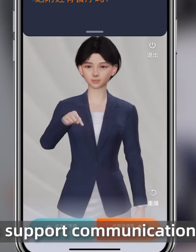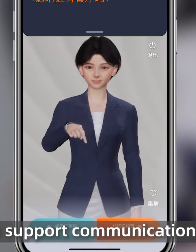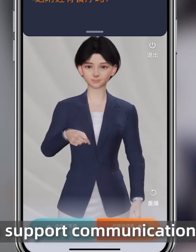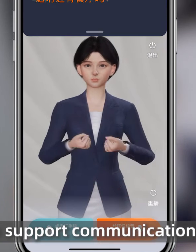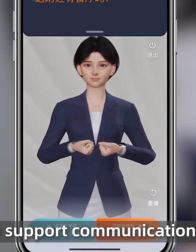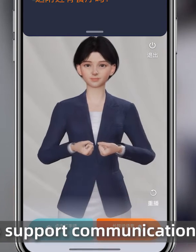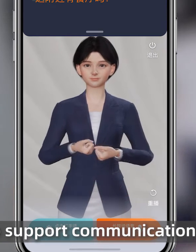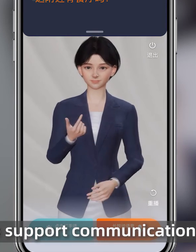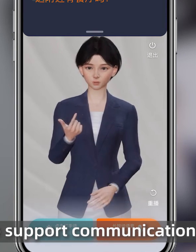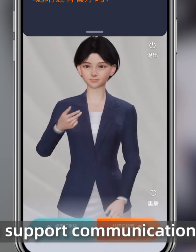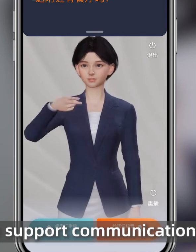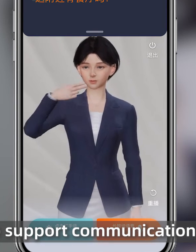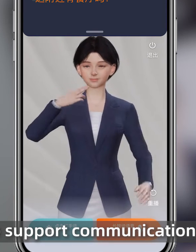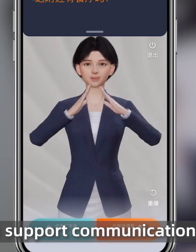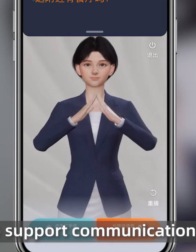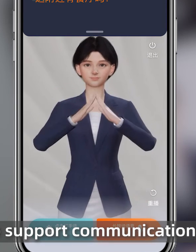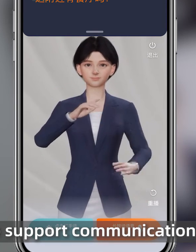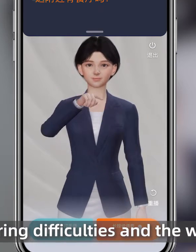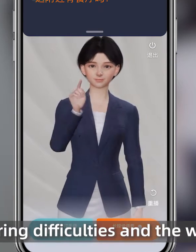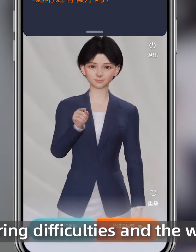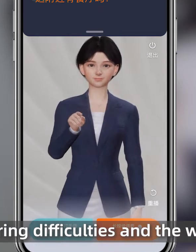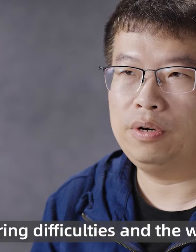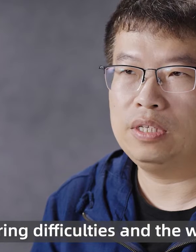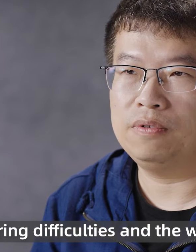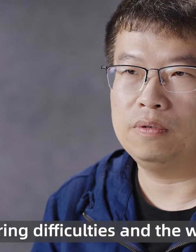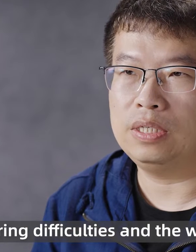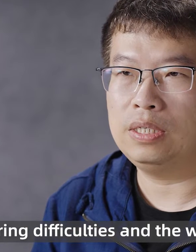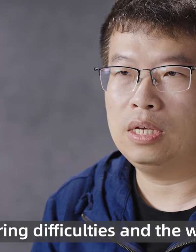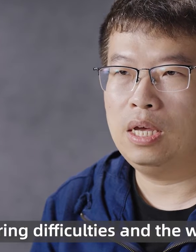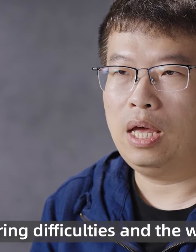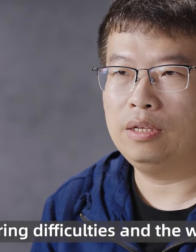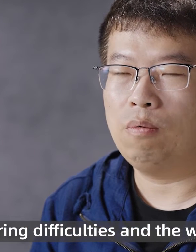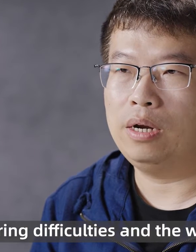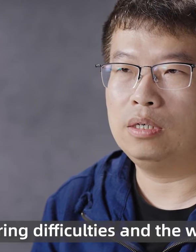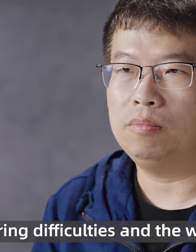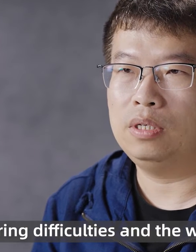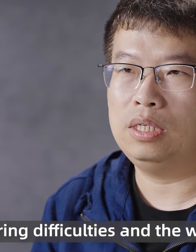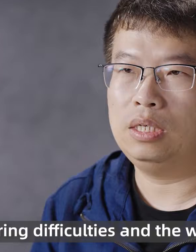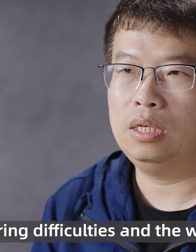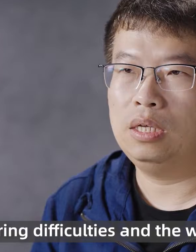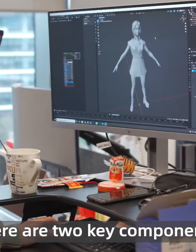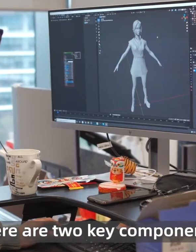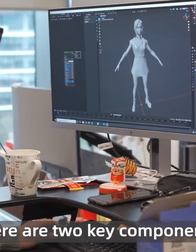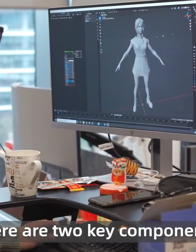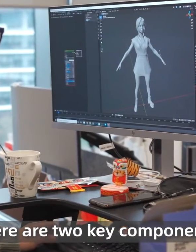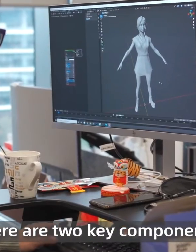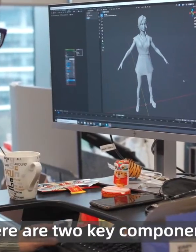to support communications between people with hearing difficulties and the wider community. There are two